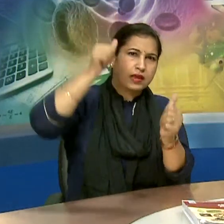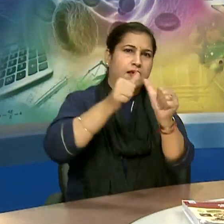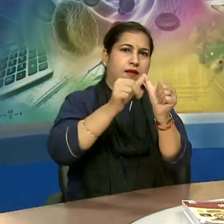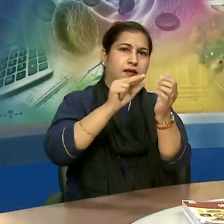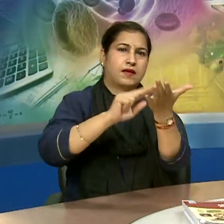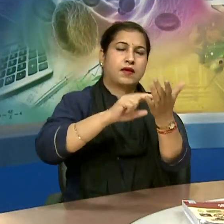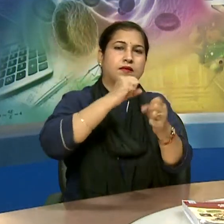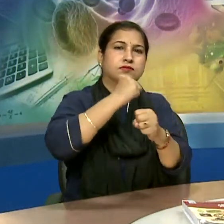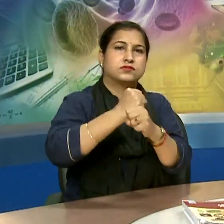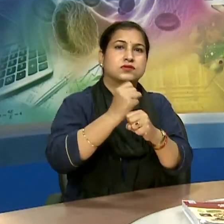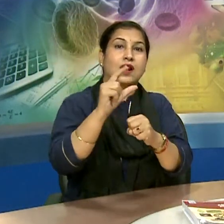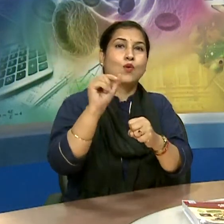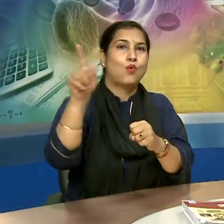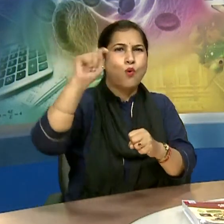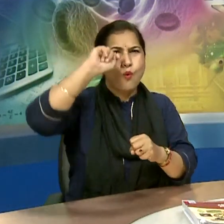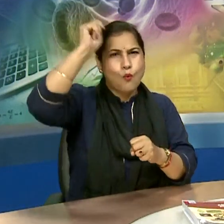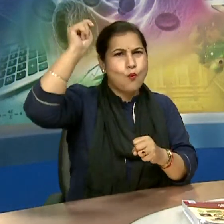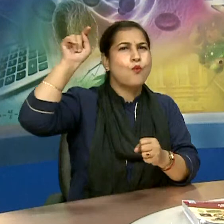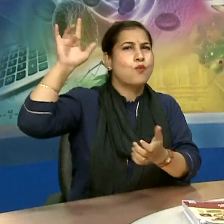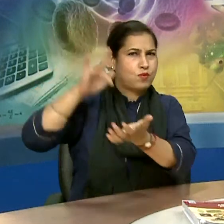Anglo-Saxon farmer